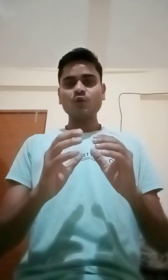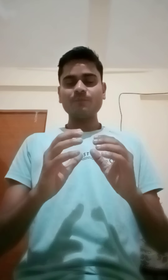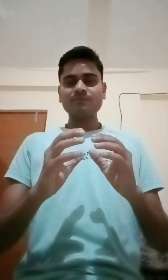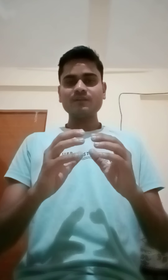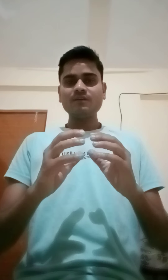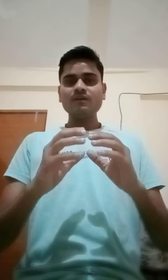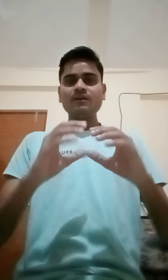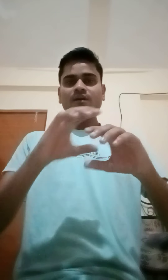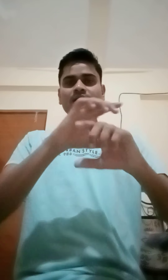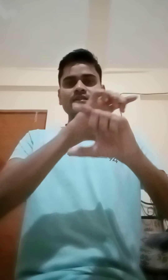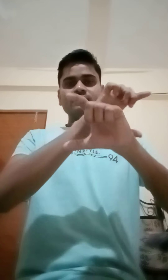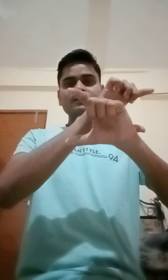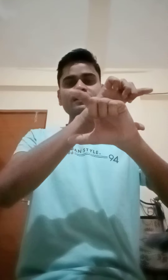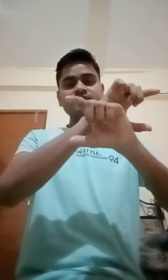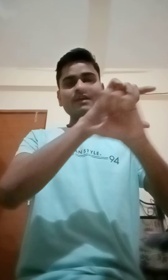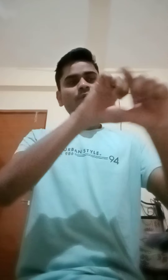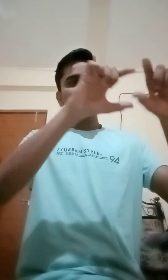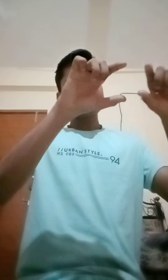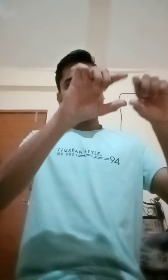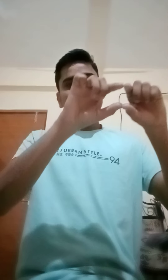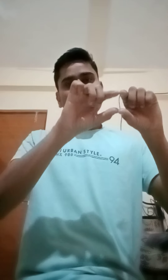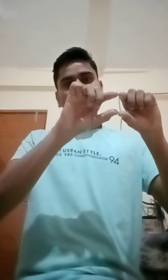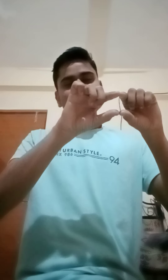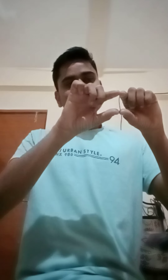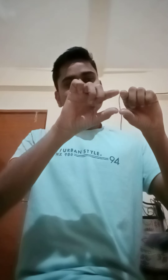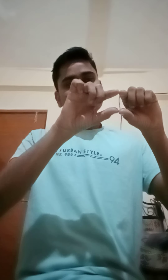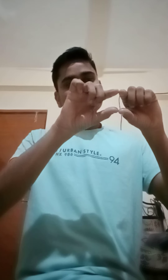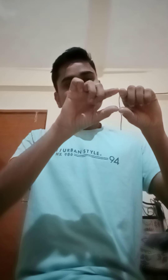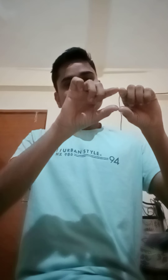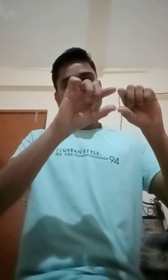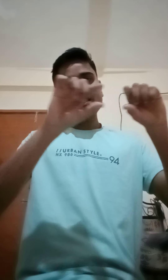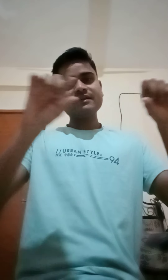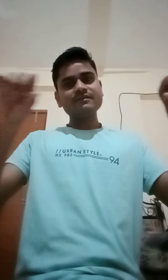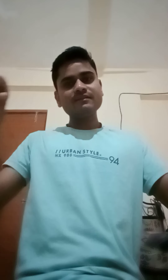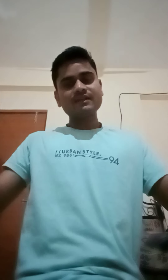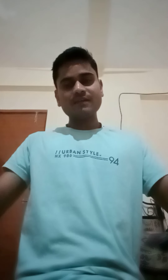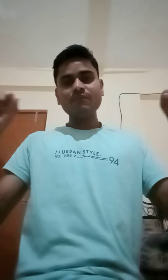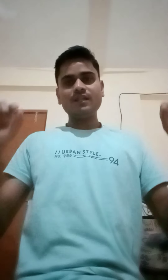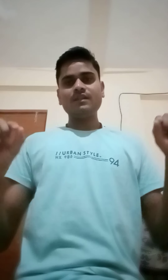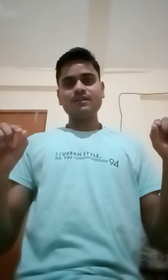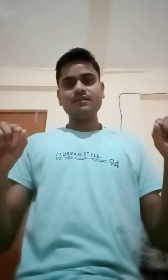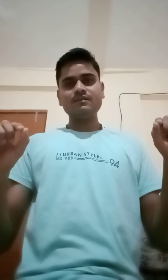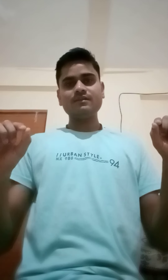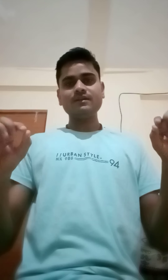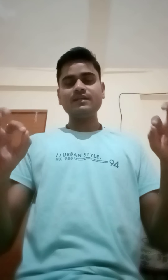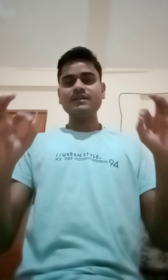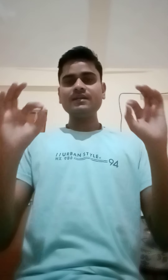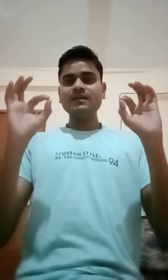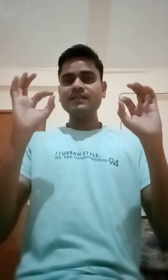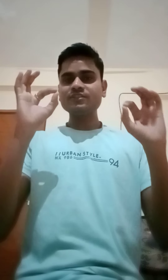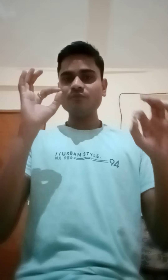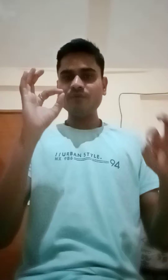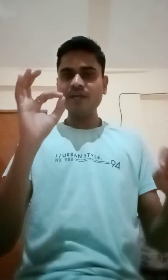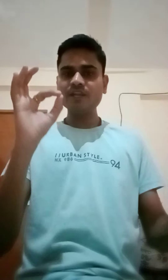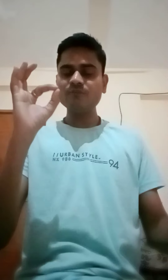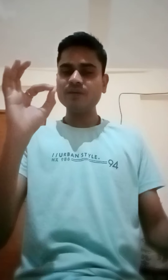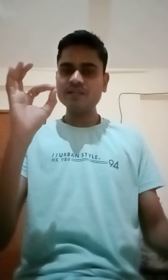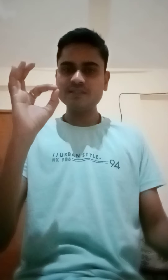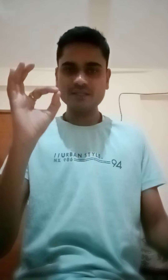So the shape of the fiber optic is like a cable. It is a very